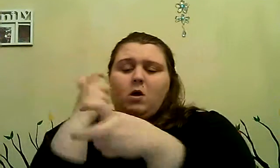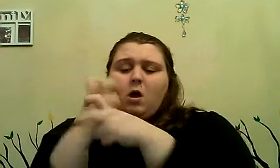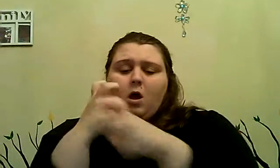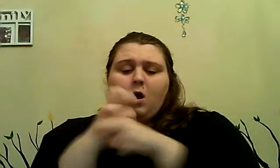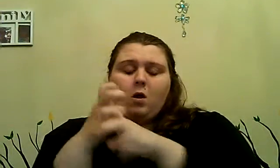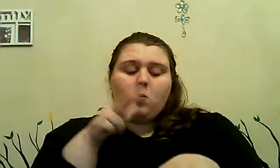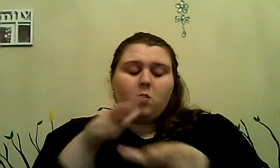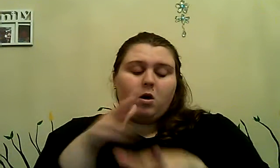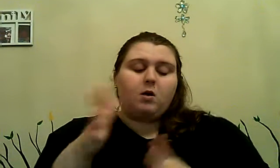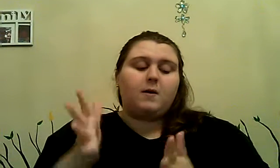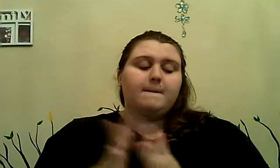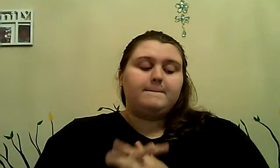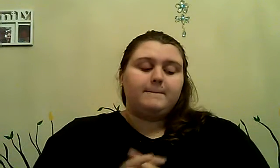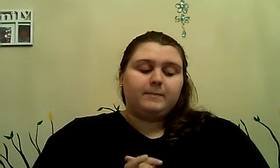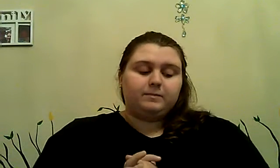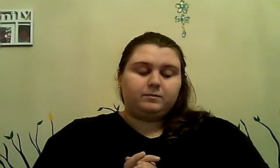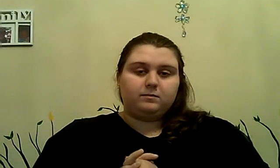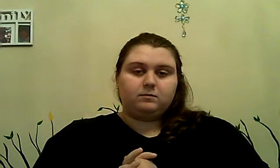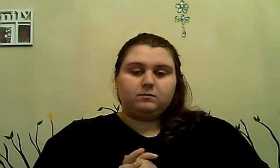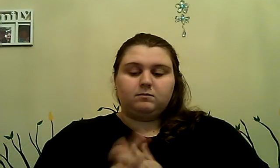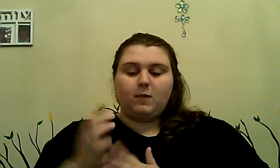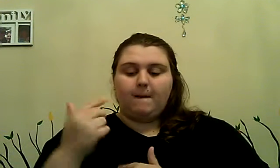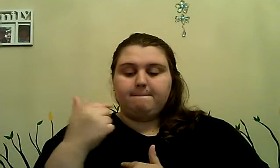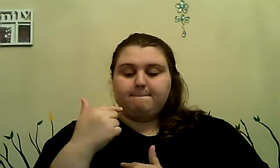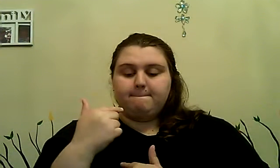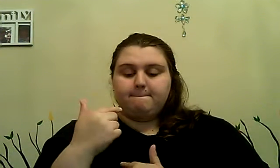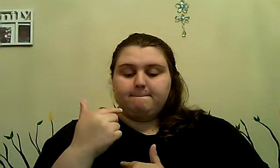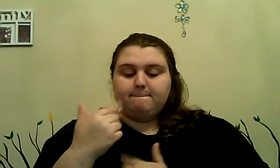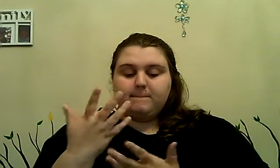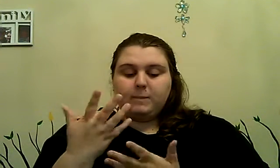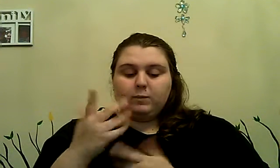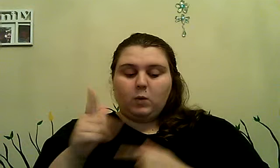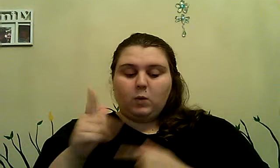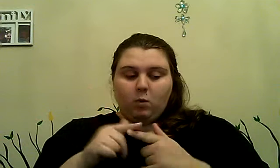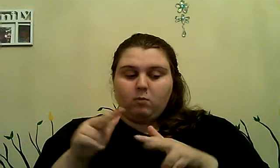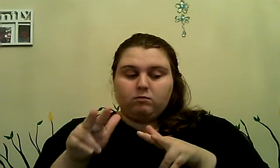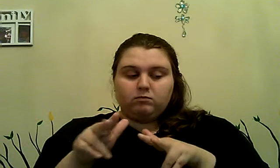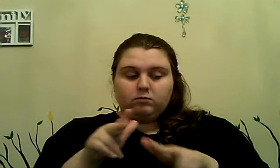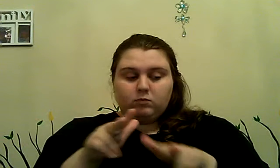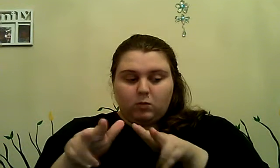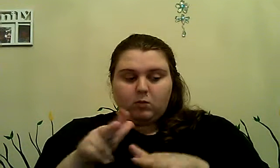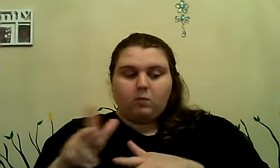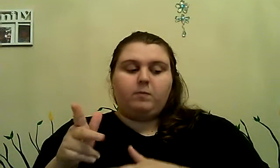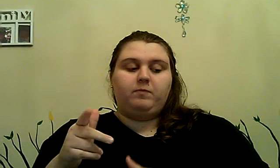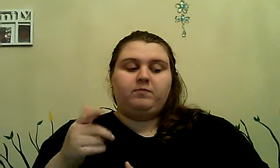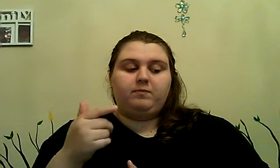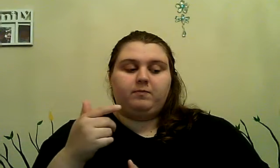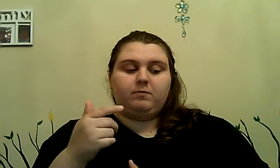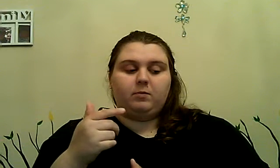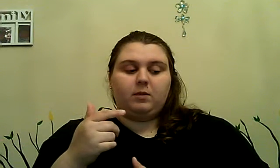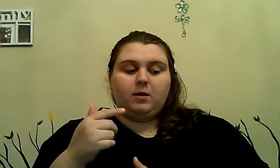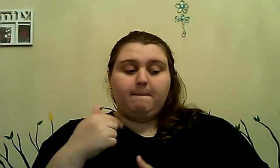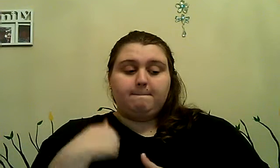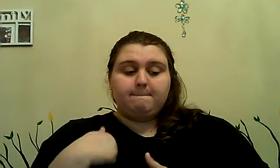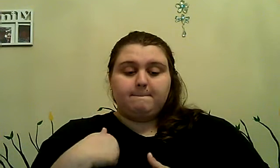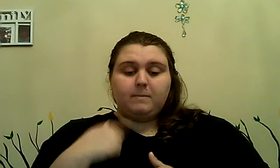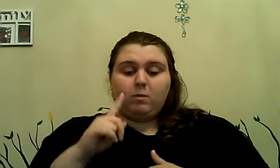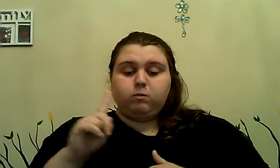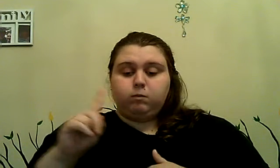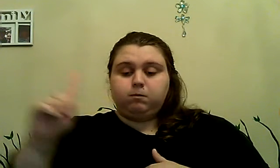way through, I'd go up maybe 50 rods or so, and with the canoe, and then come back and see how Amy's progress